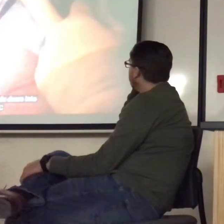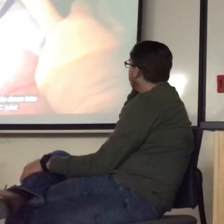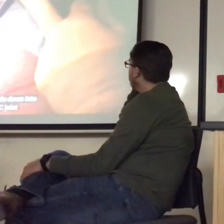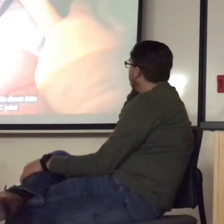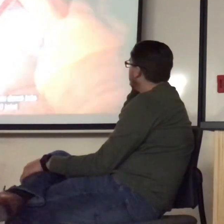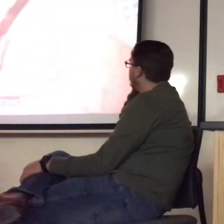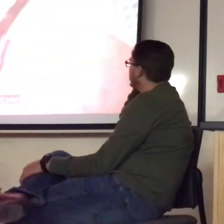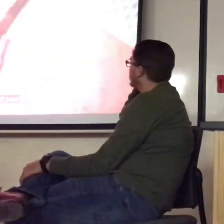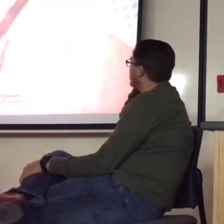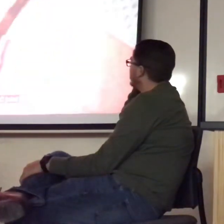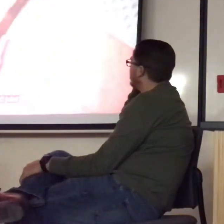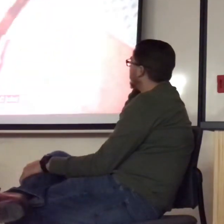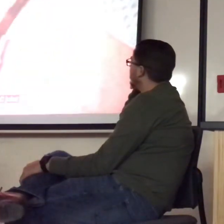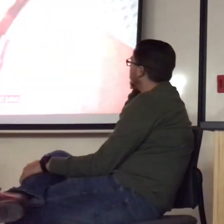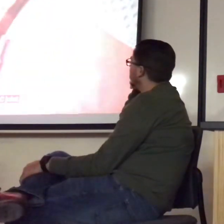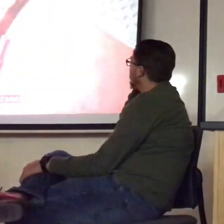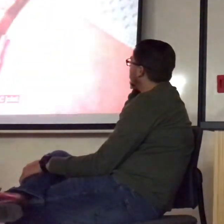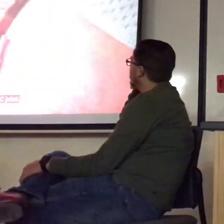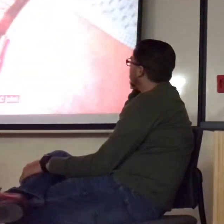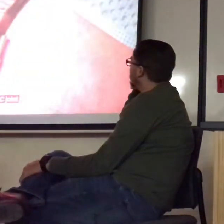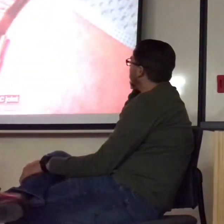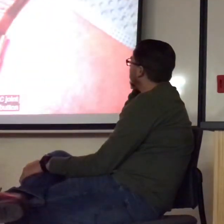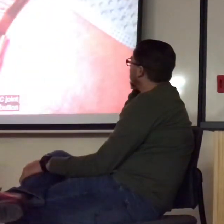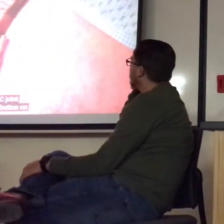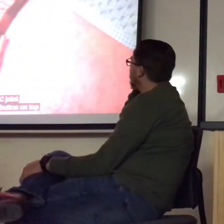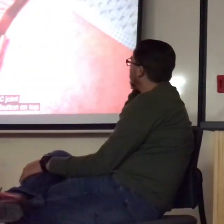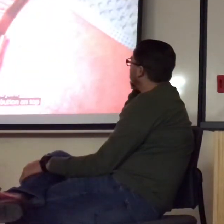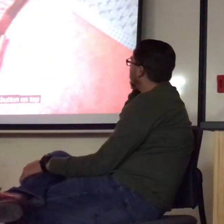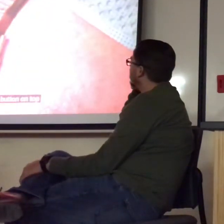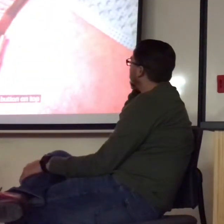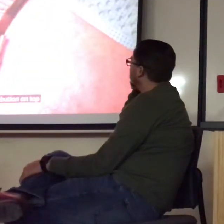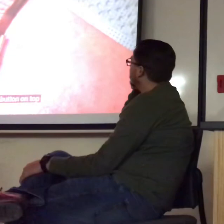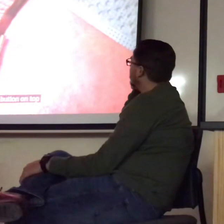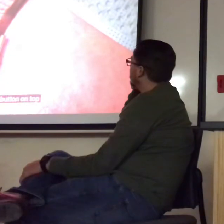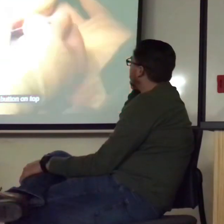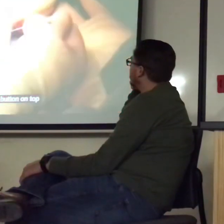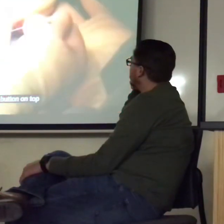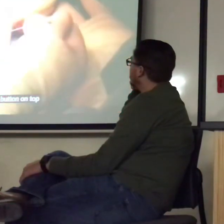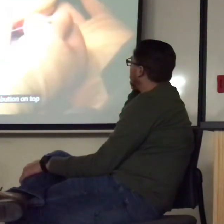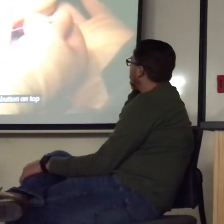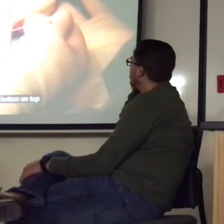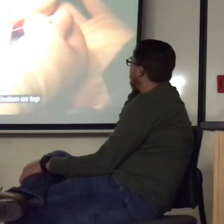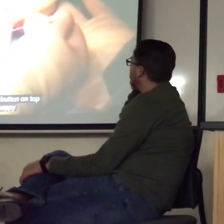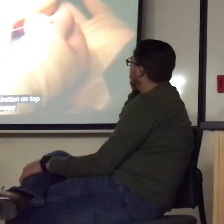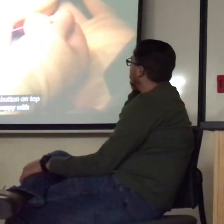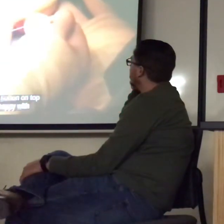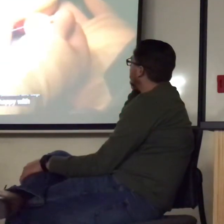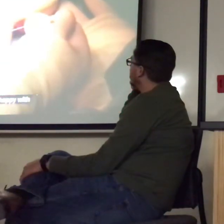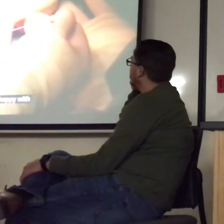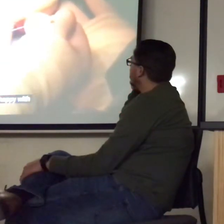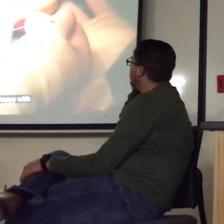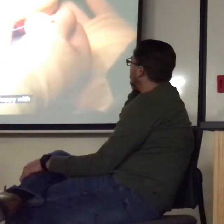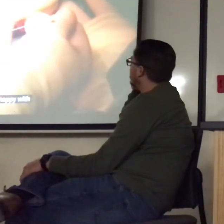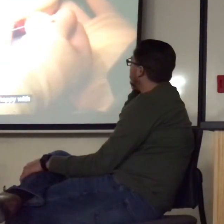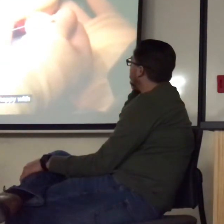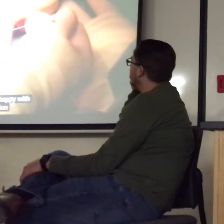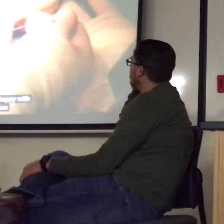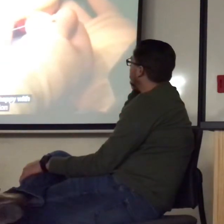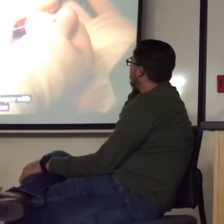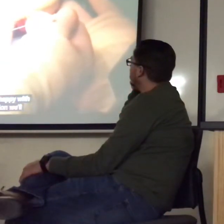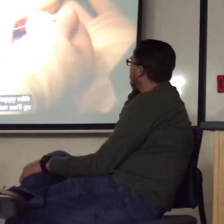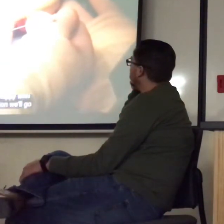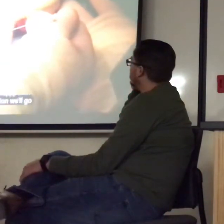holding the AC joint reduced. There you see the button on top of the clavicle. Once we're happy with the tension